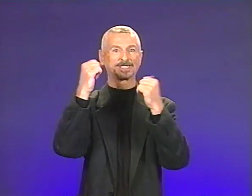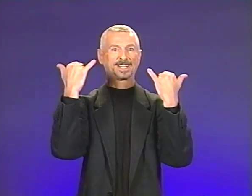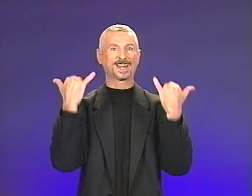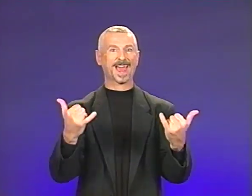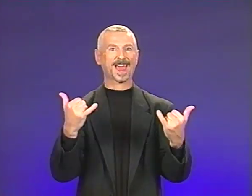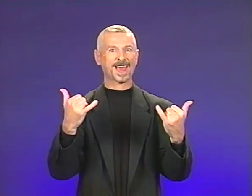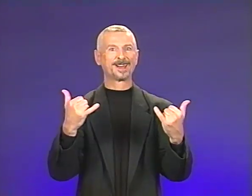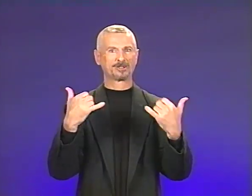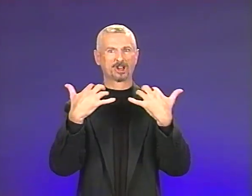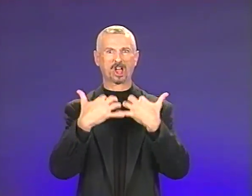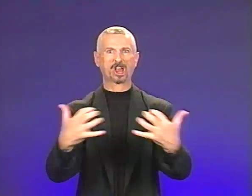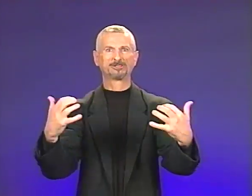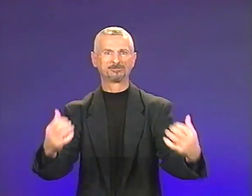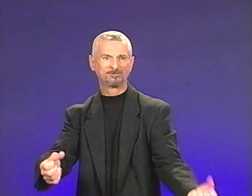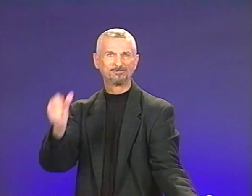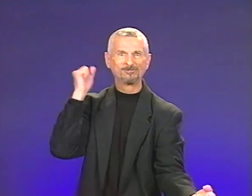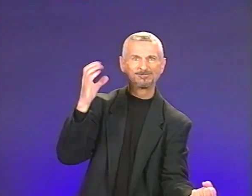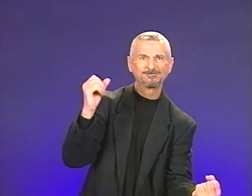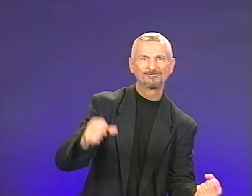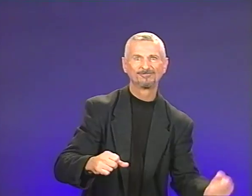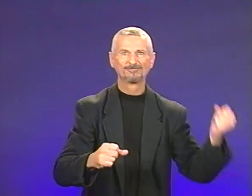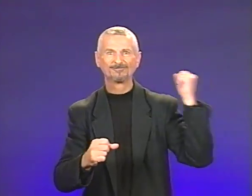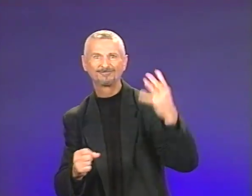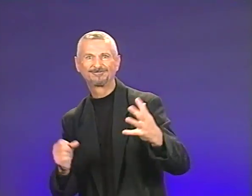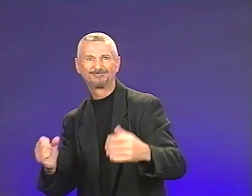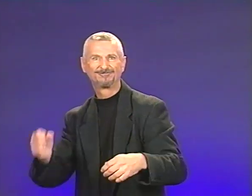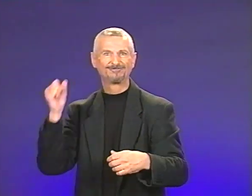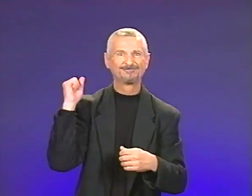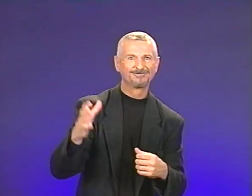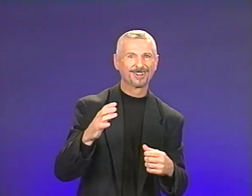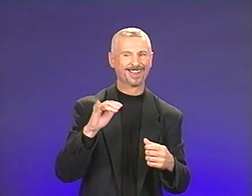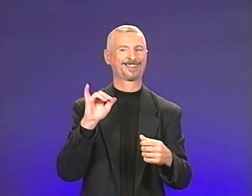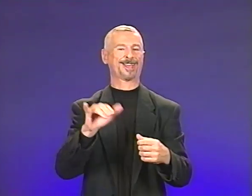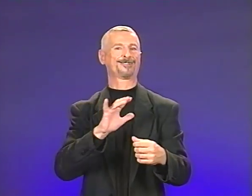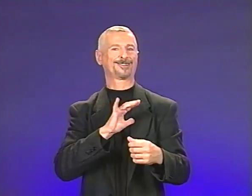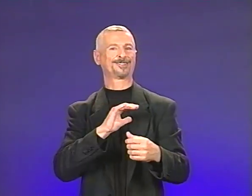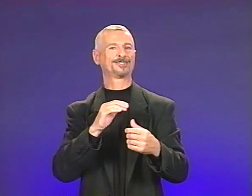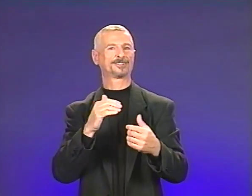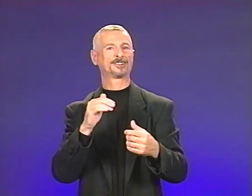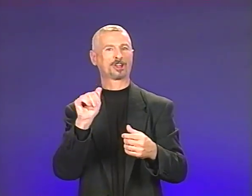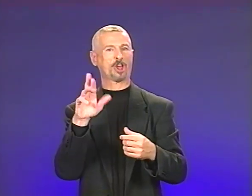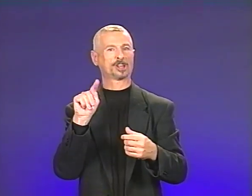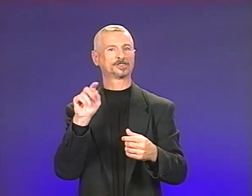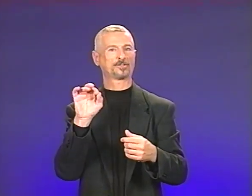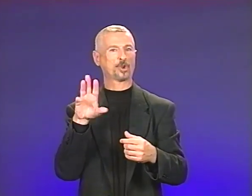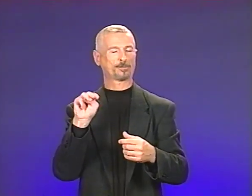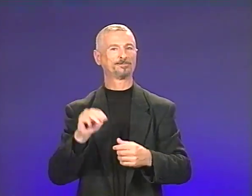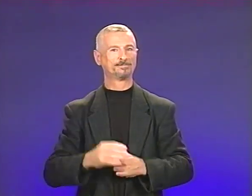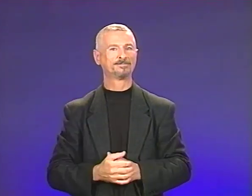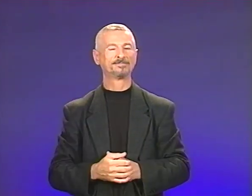recently, percussion signing was seen during the Deaf President Now events at Gallaudet in 1988.